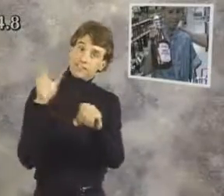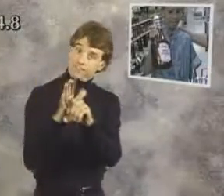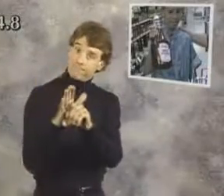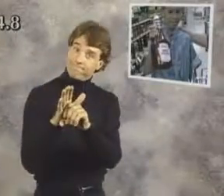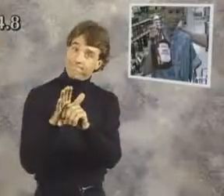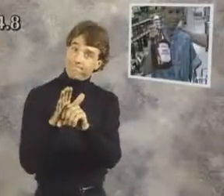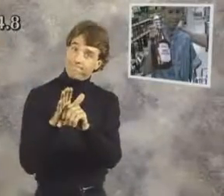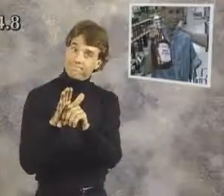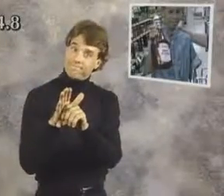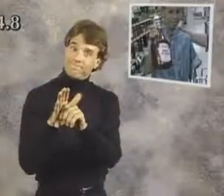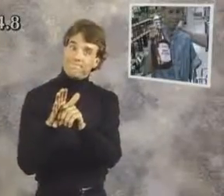Ketchup.